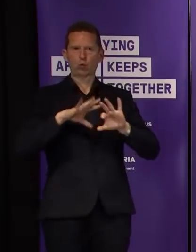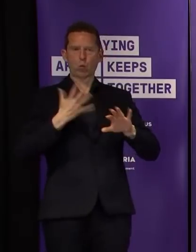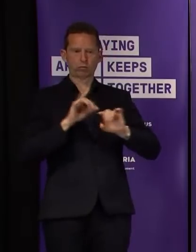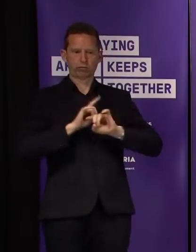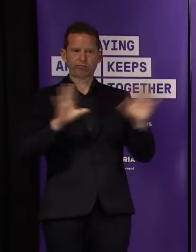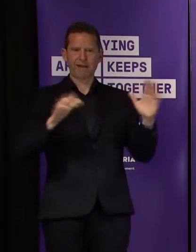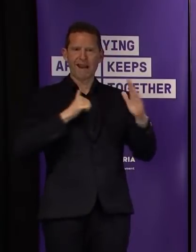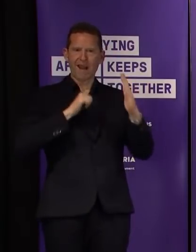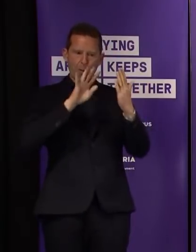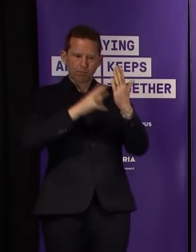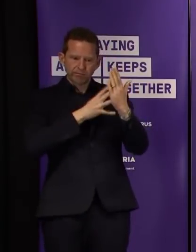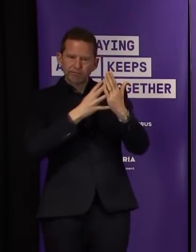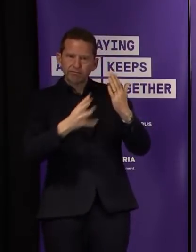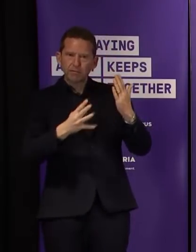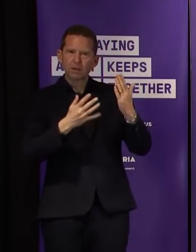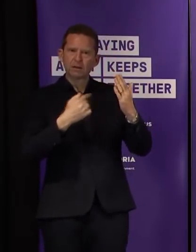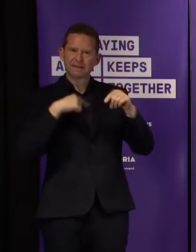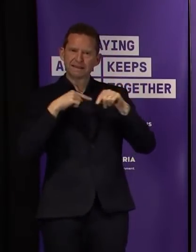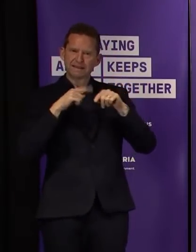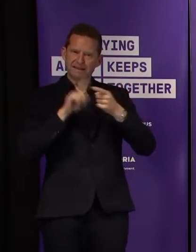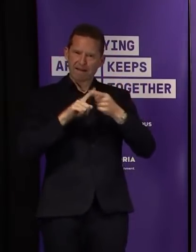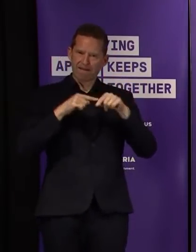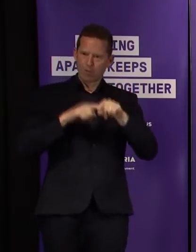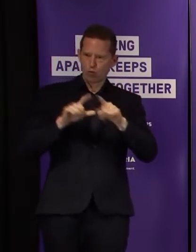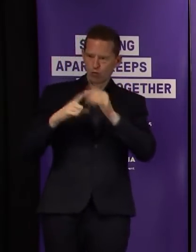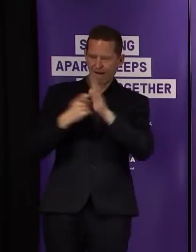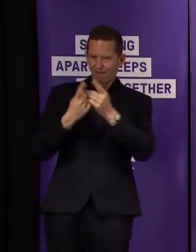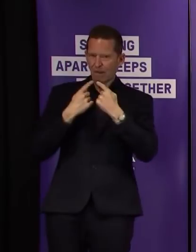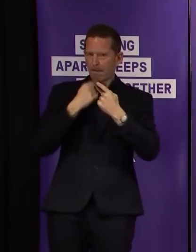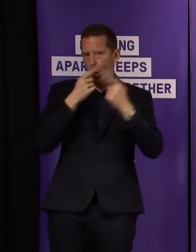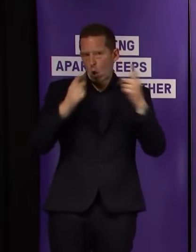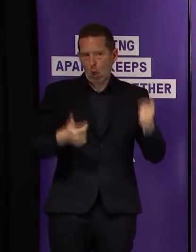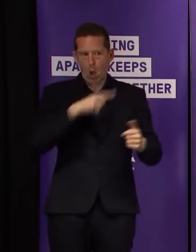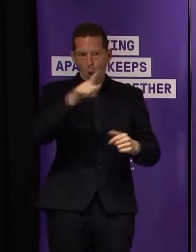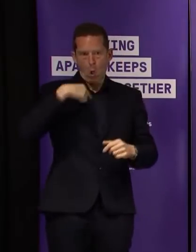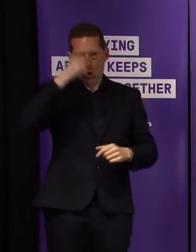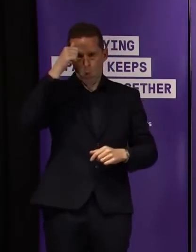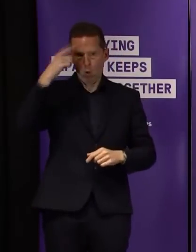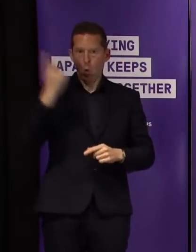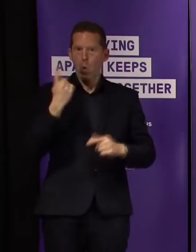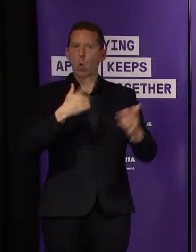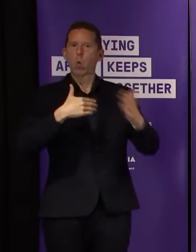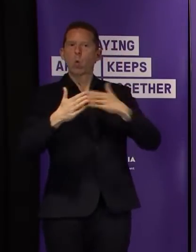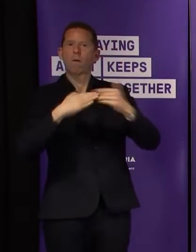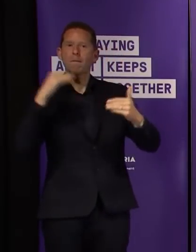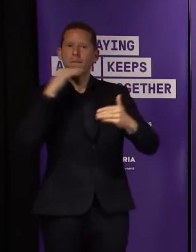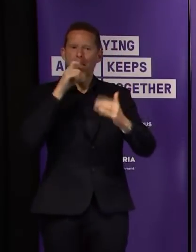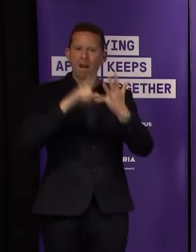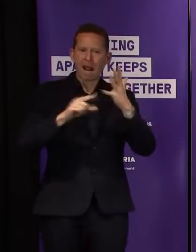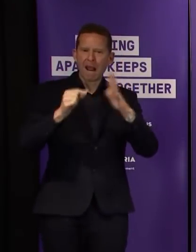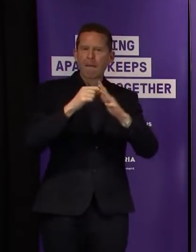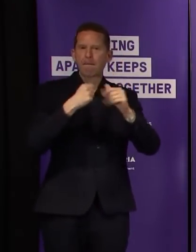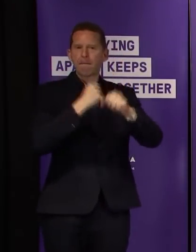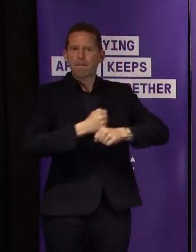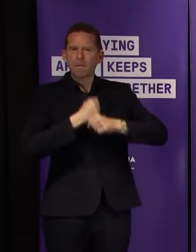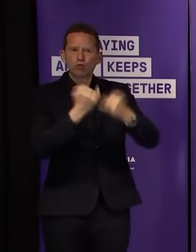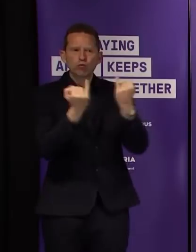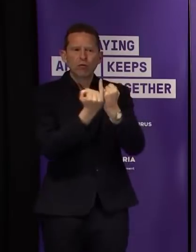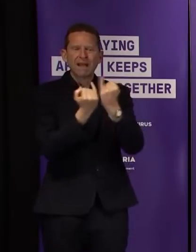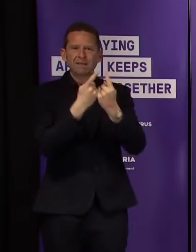than following the advice, but it's a bit too early, and I know people want certainty, particularly those who run those events.